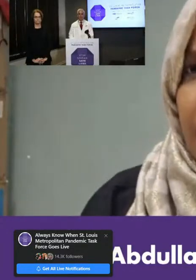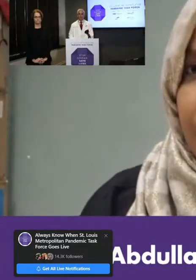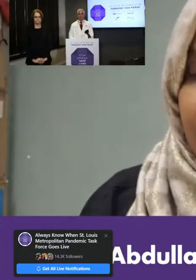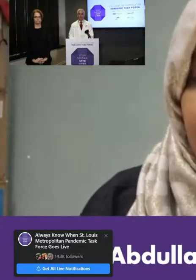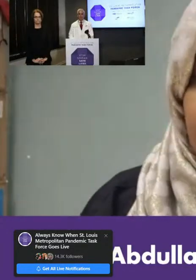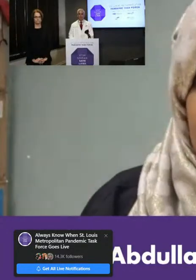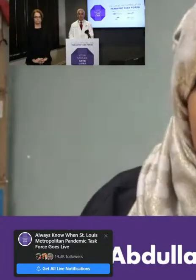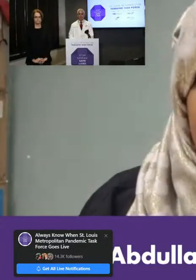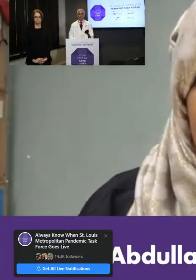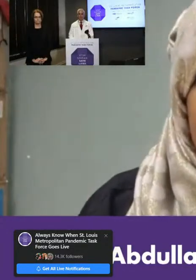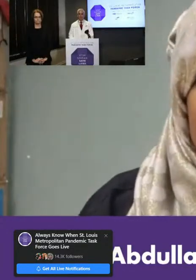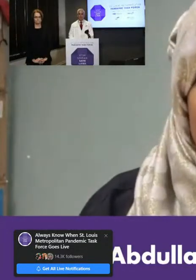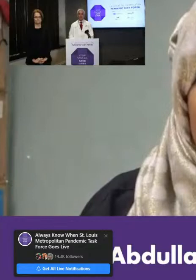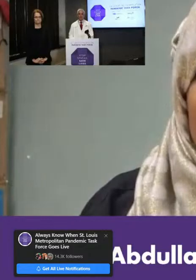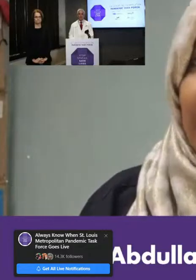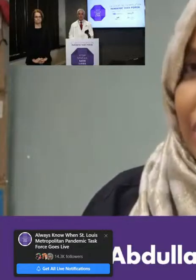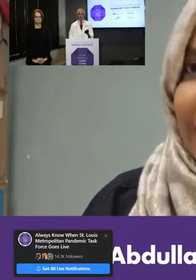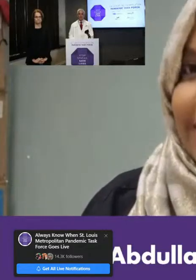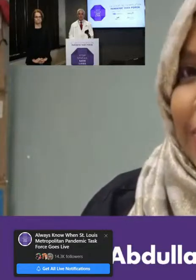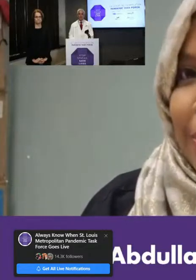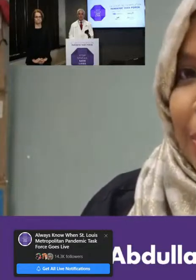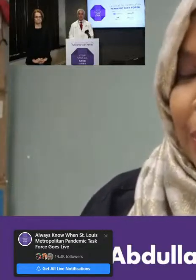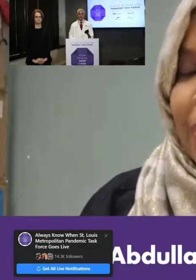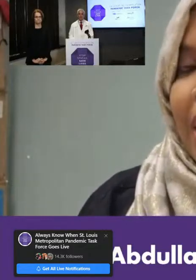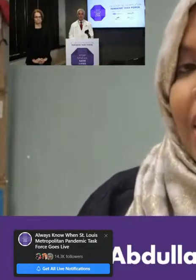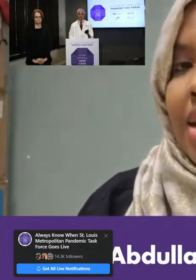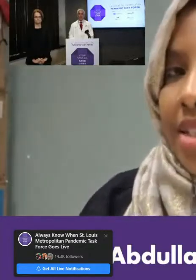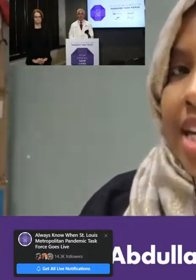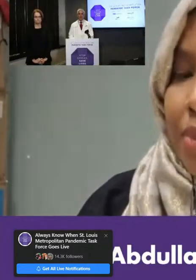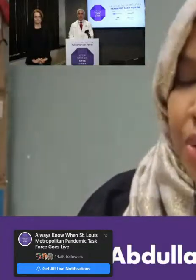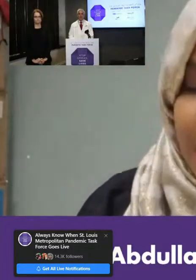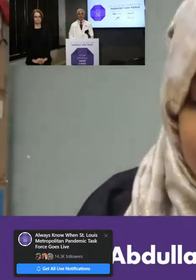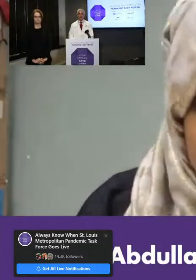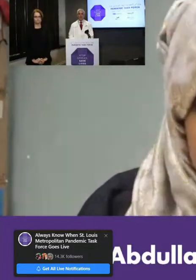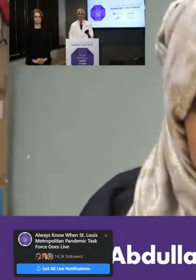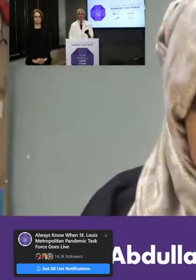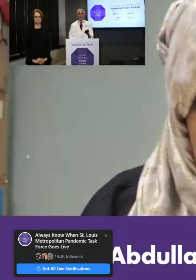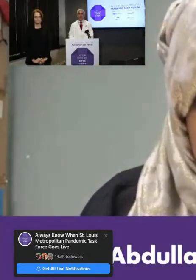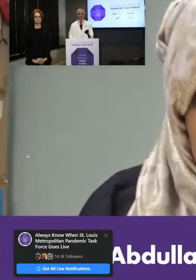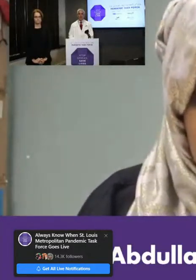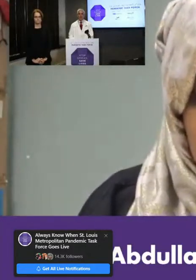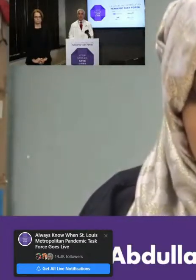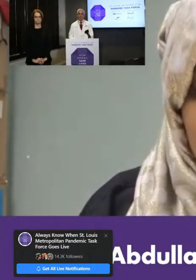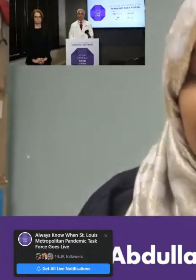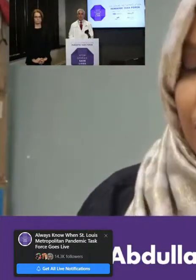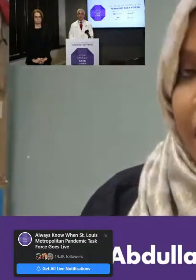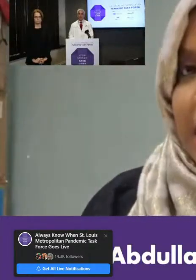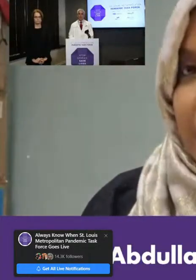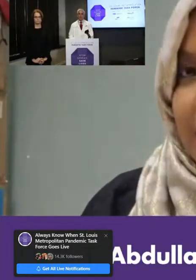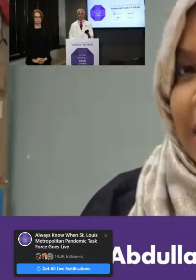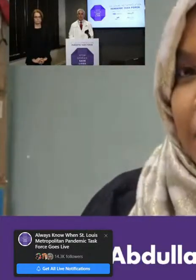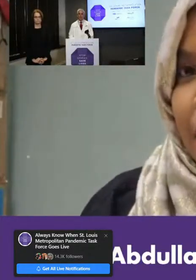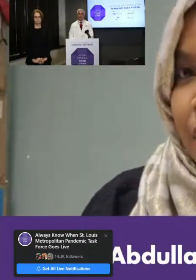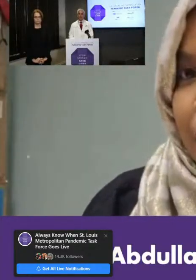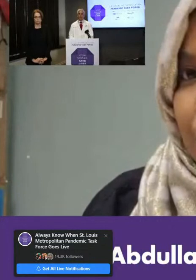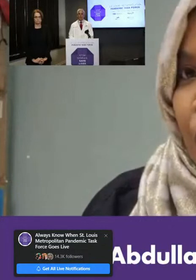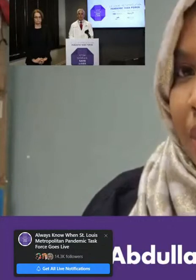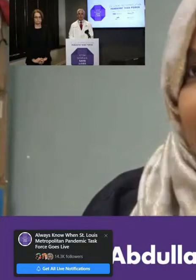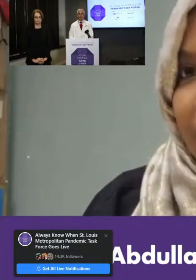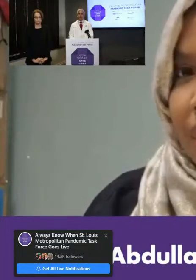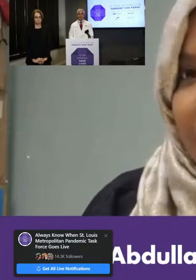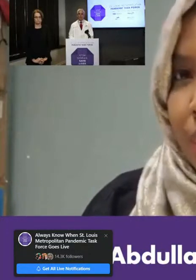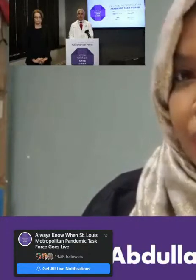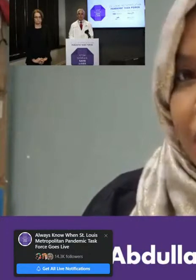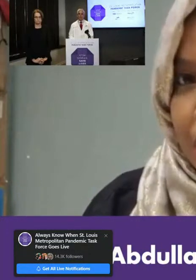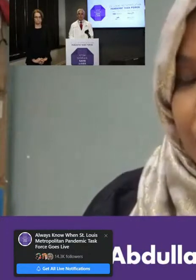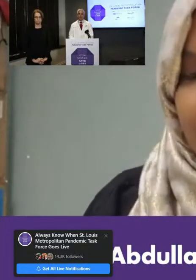of my father. You see, my father's in an endangered class of people. He has type 2 diabetes, and he tries his best to keep it under control, but